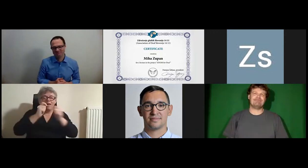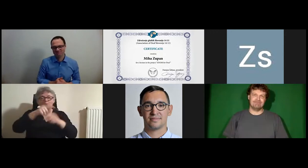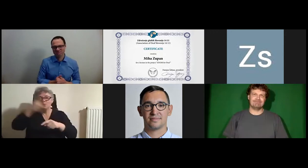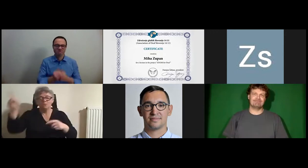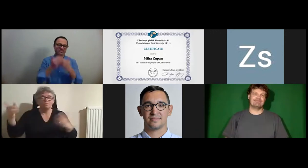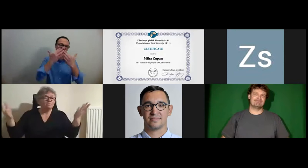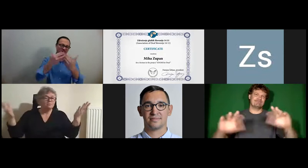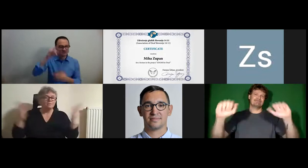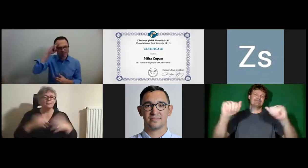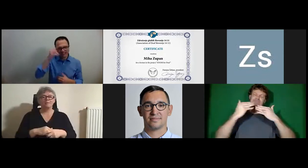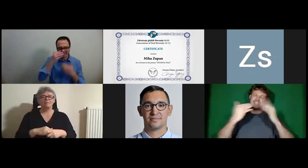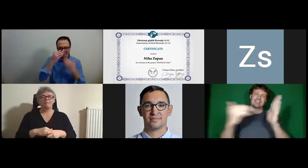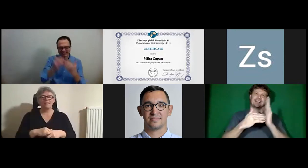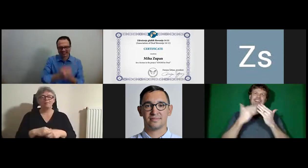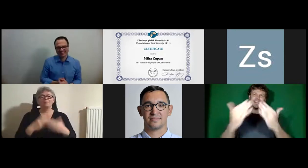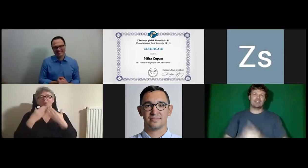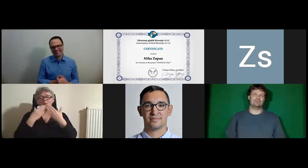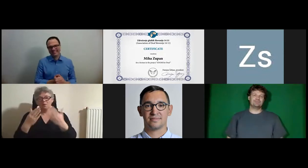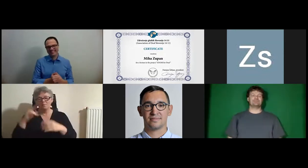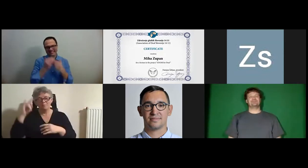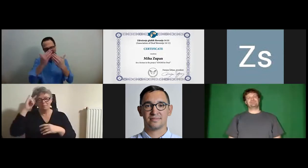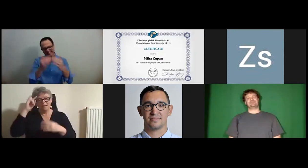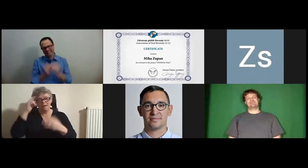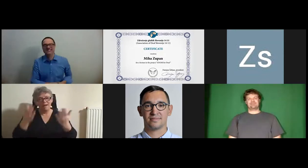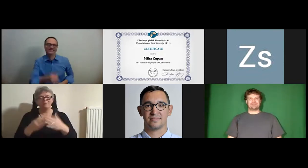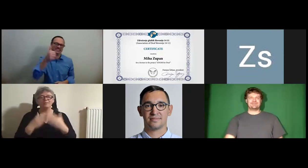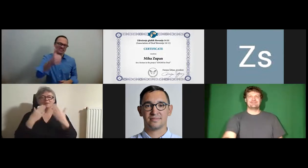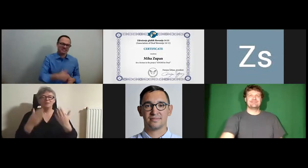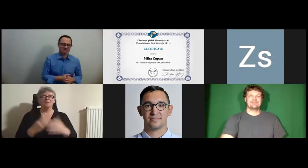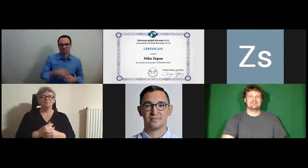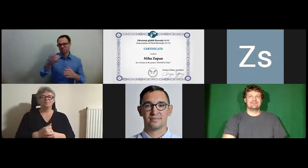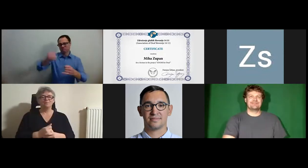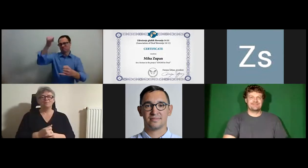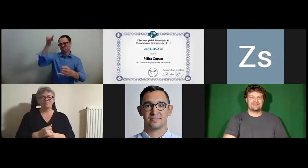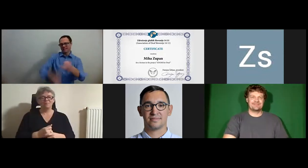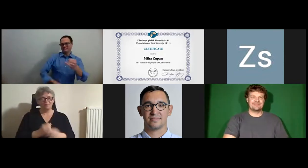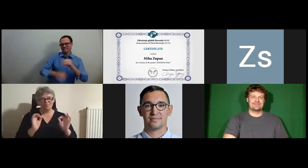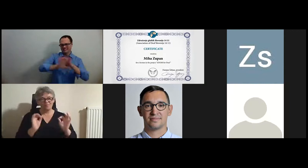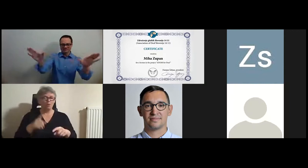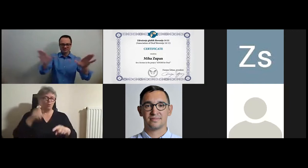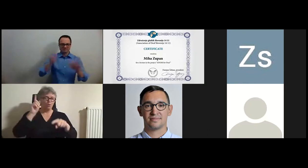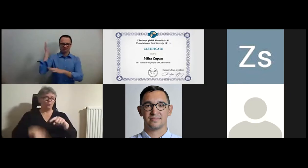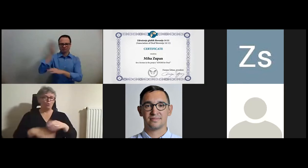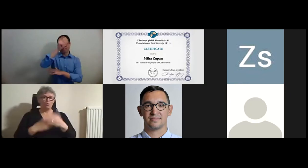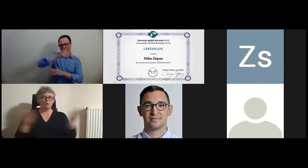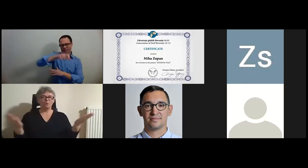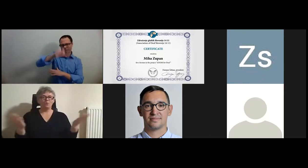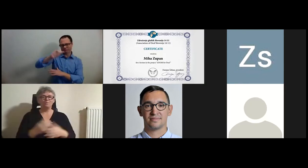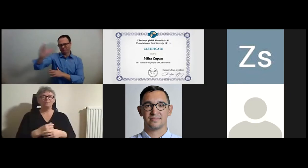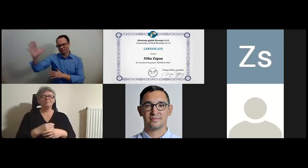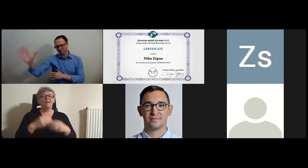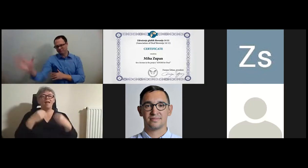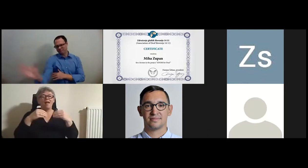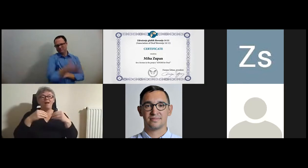I will be more than happy to support again. Thank you, and I hope to see you soon. Thank you. That